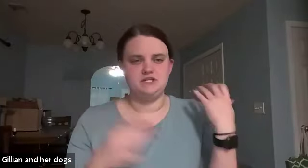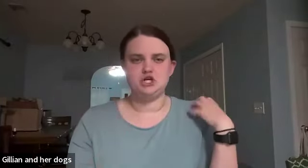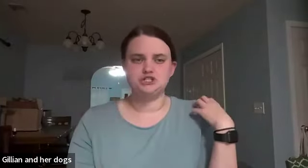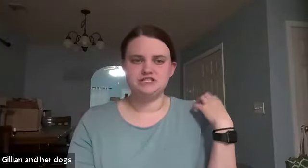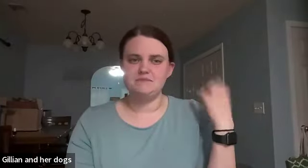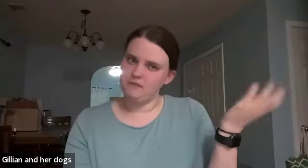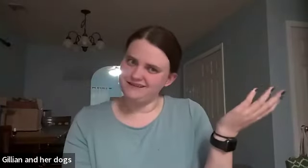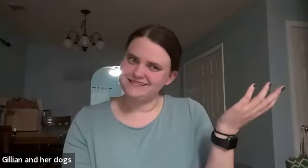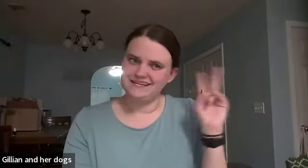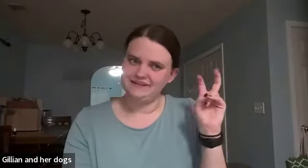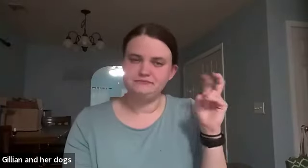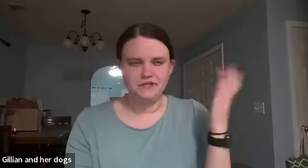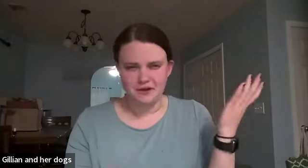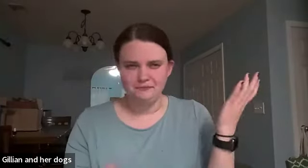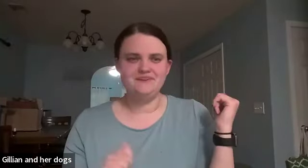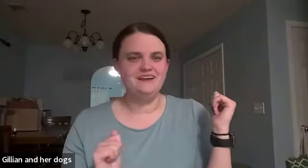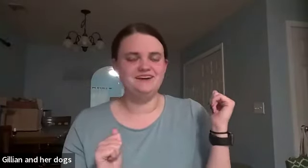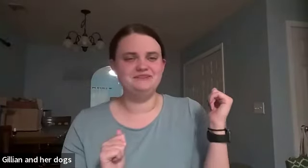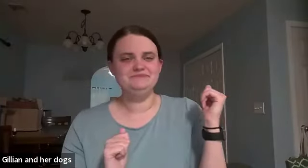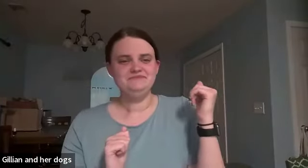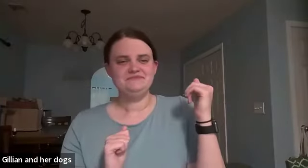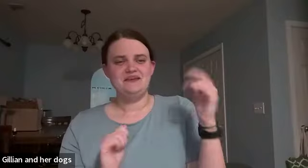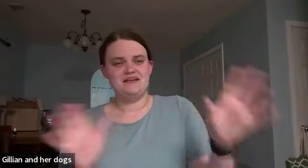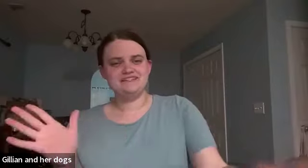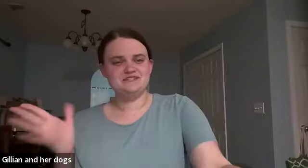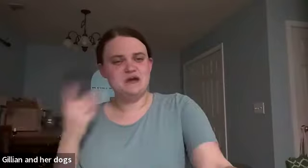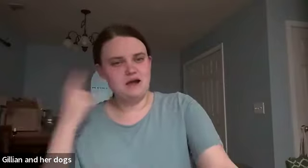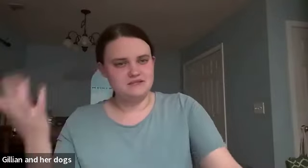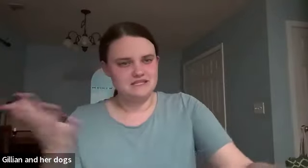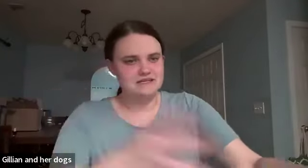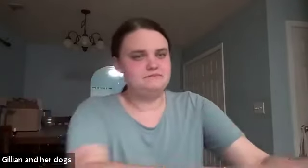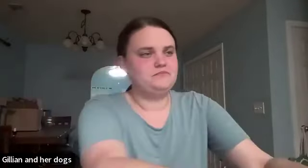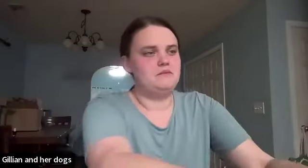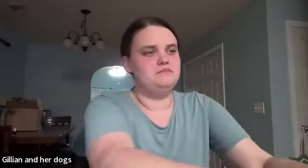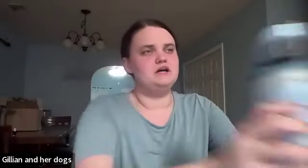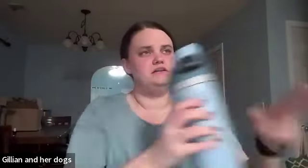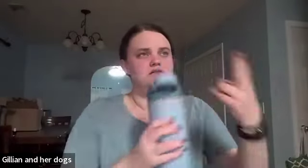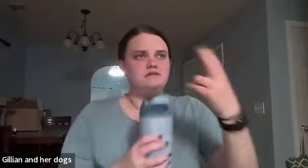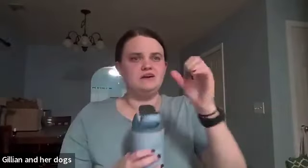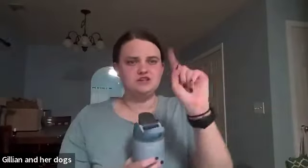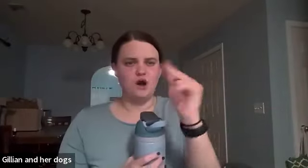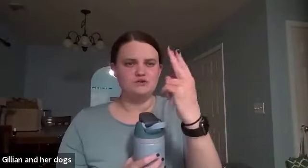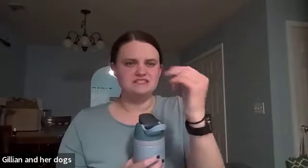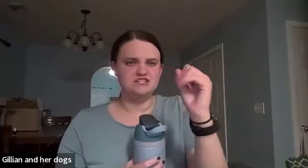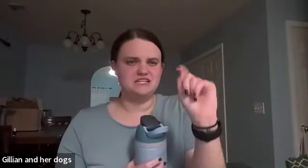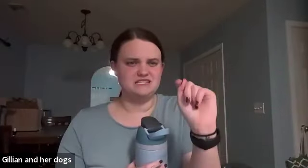I'm in charge, like I'm the boss kind of deal, you know? At least that's how I would think it. But and also host is such an easy